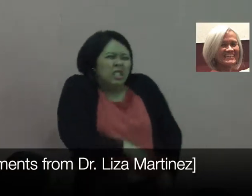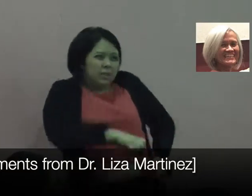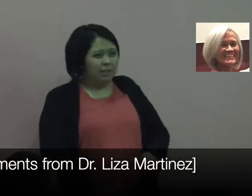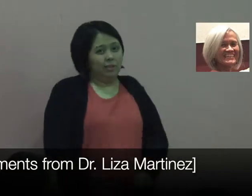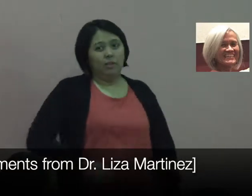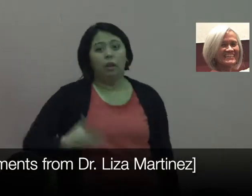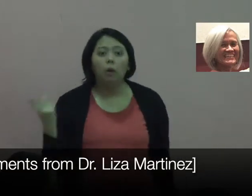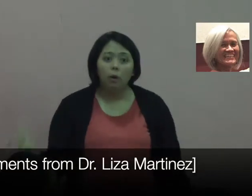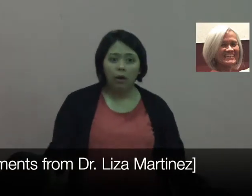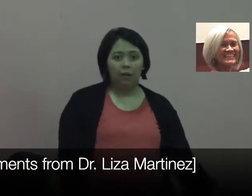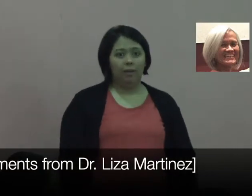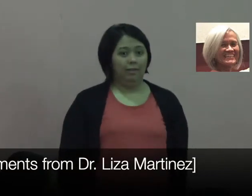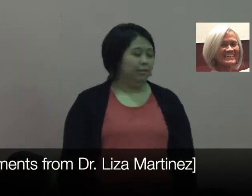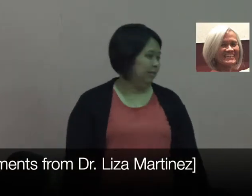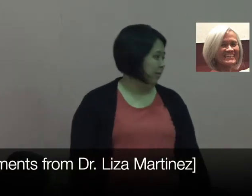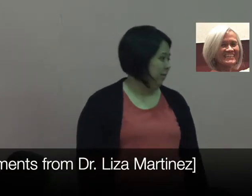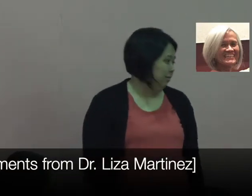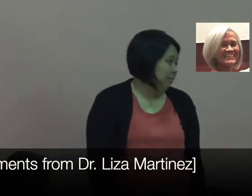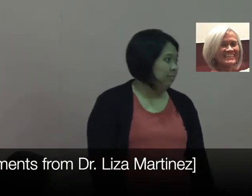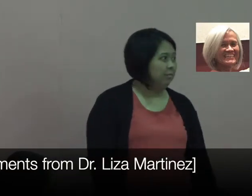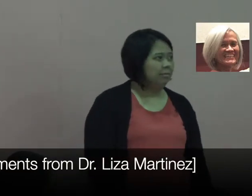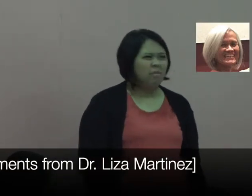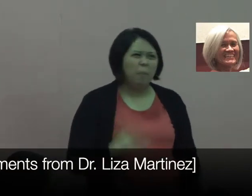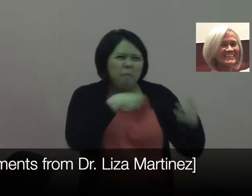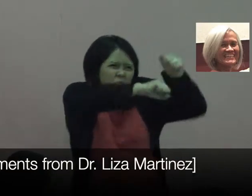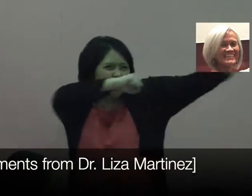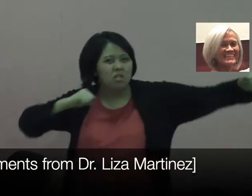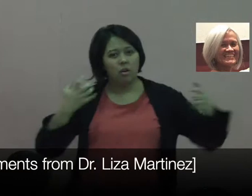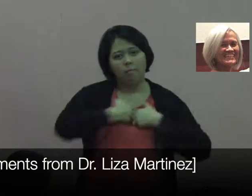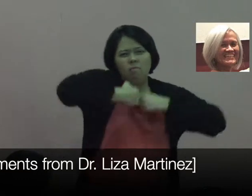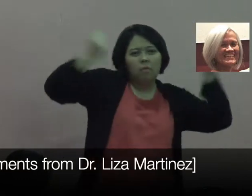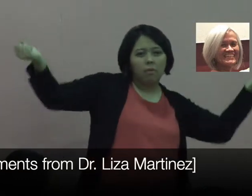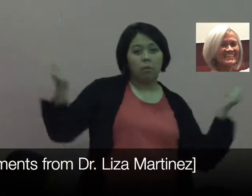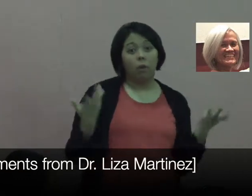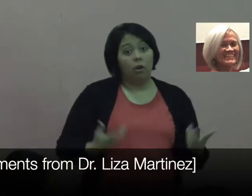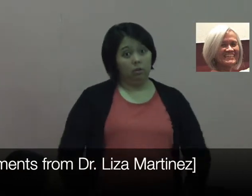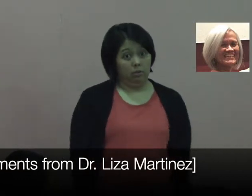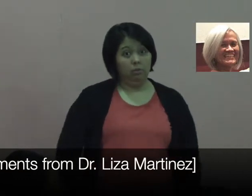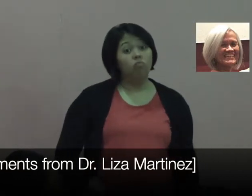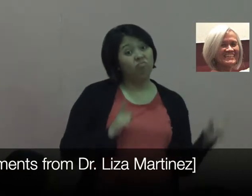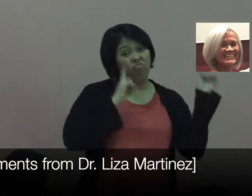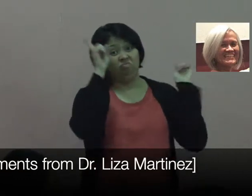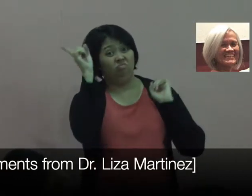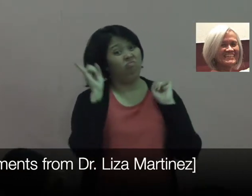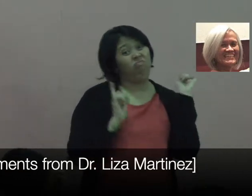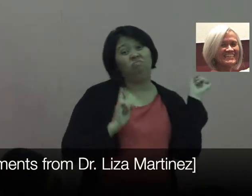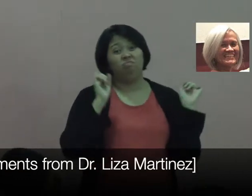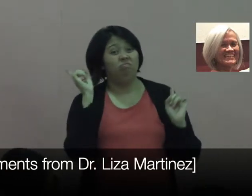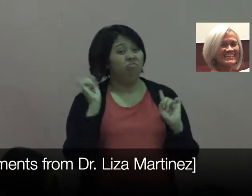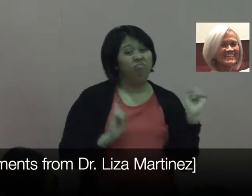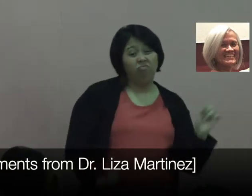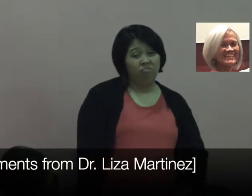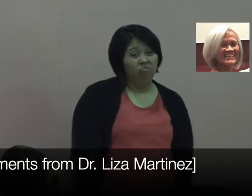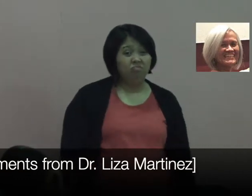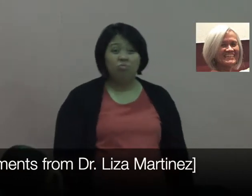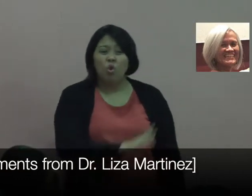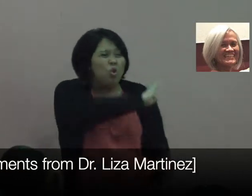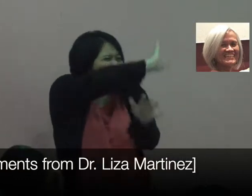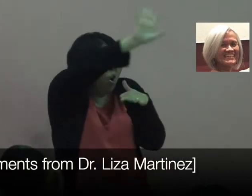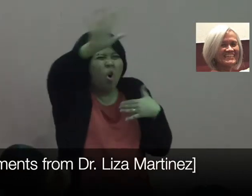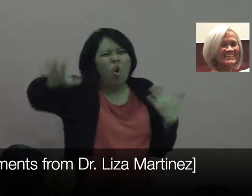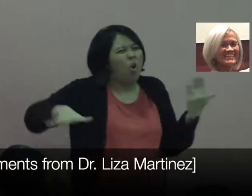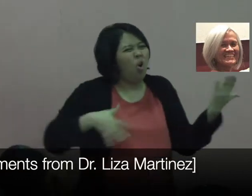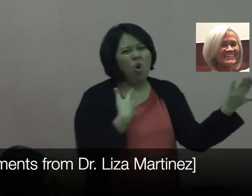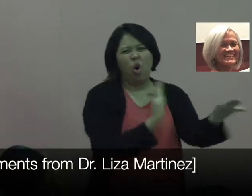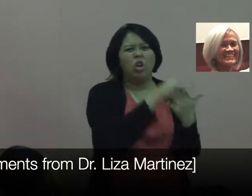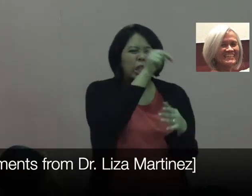ba yung panty mo, hinila ba yung shorts mo, pinunit ba, yung botones ba, yung ganun eh. Talagang you unpack the entire thing.